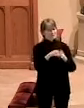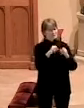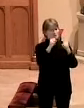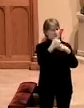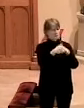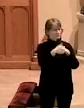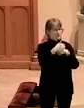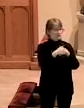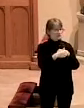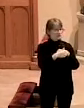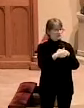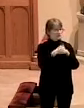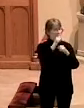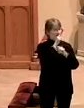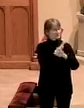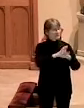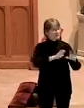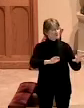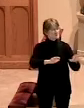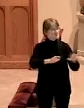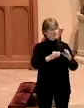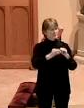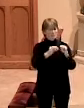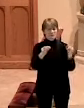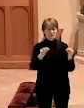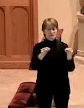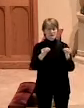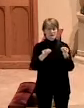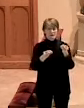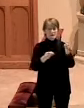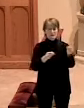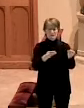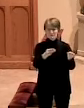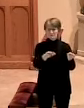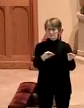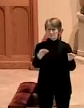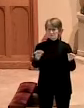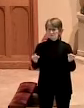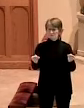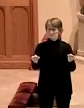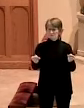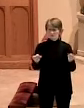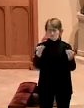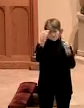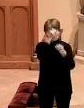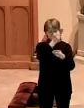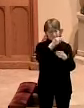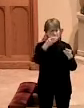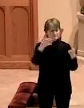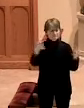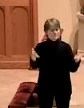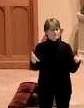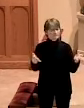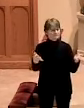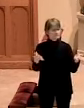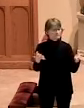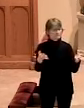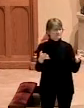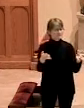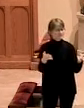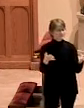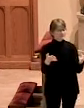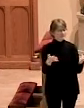giving you thanks, he said the blessing, broke the bread, and gave it to them, saying,